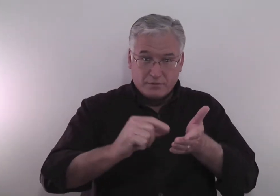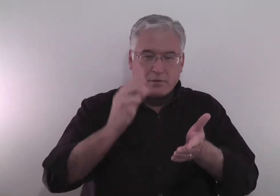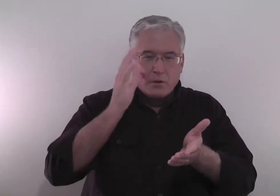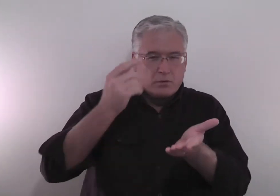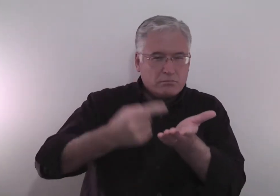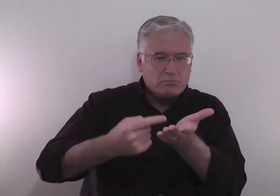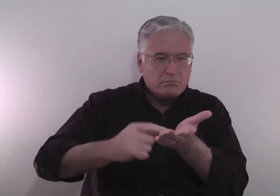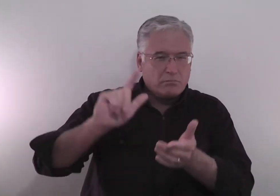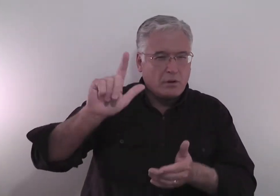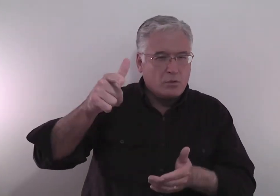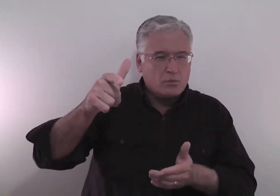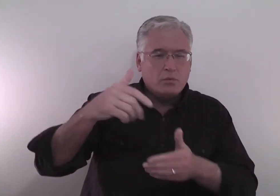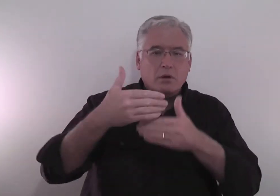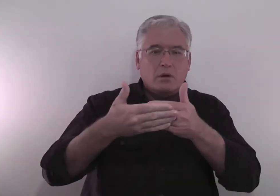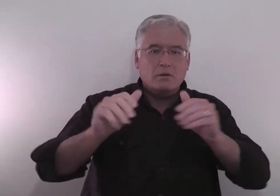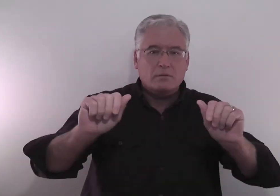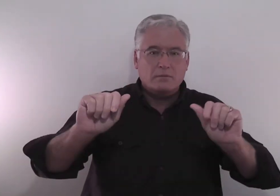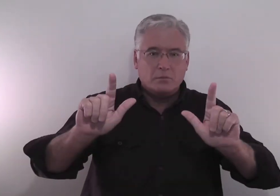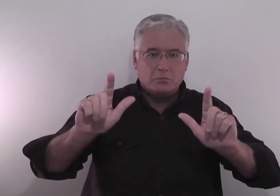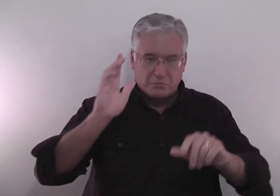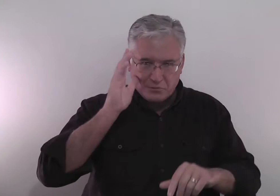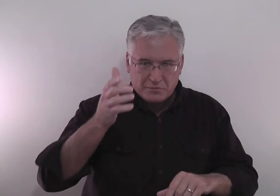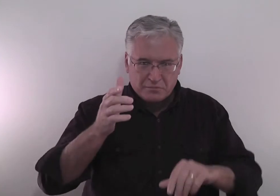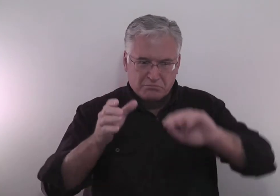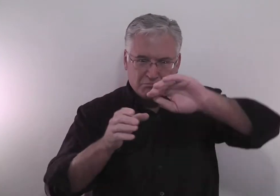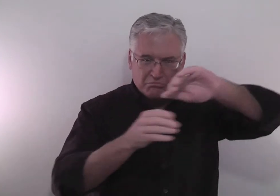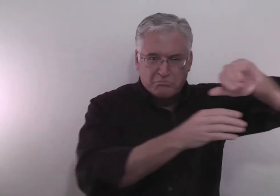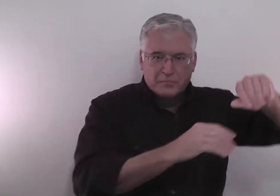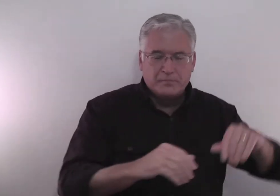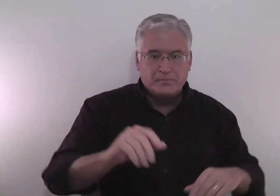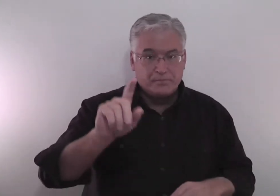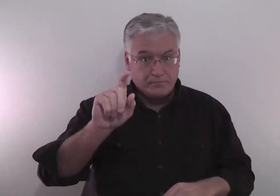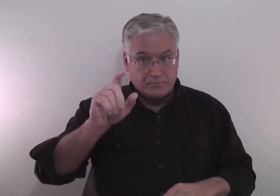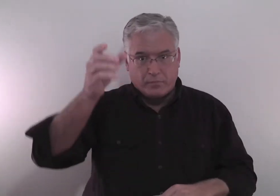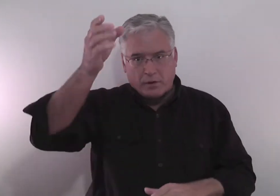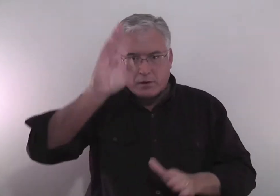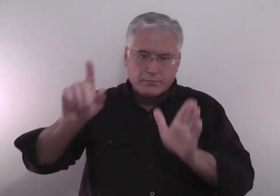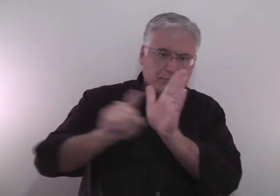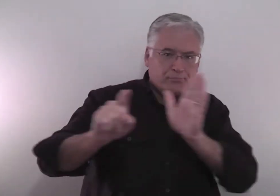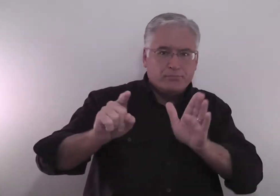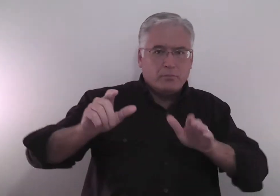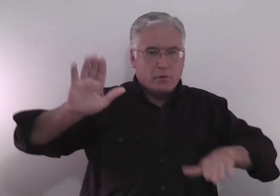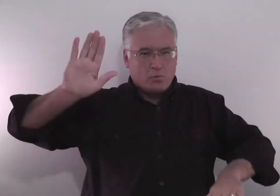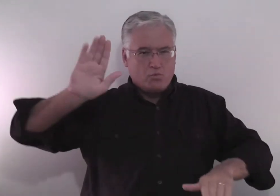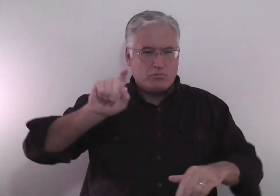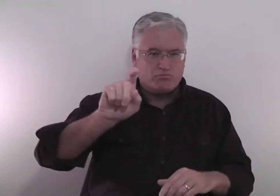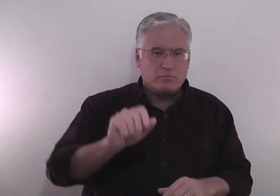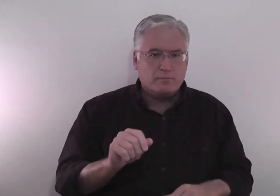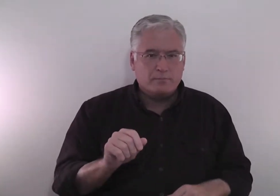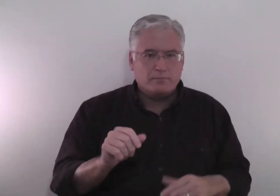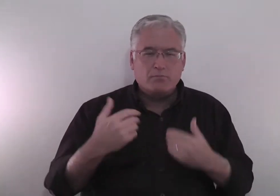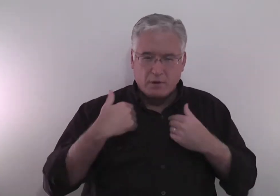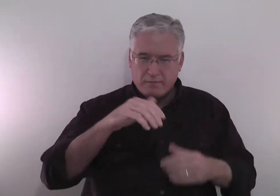Okay, those verses, we're going to discuss those later in the next vlog. We're going to put those aside for now. Now, does God forbid making